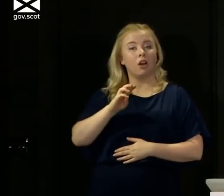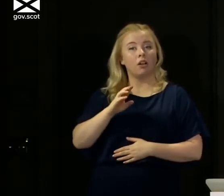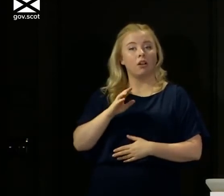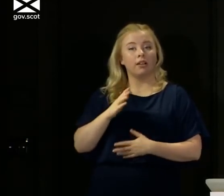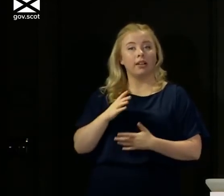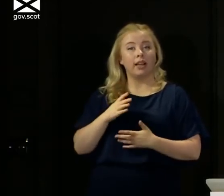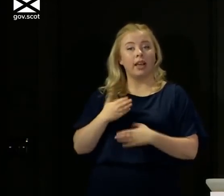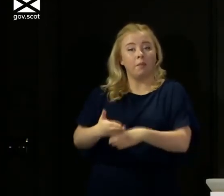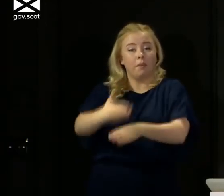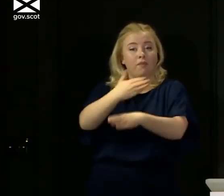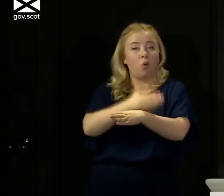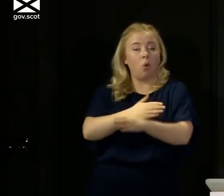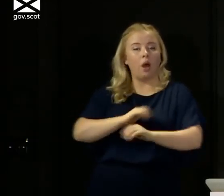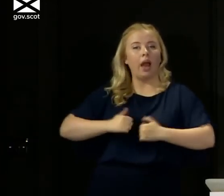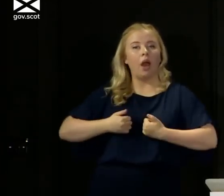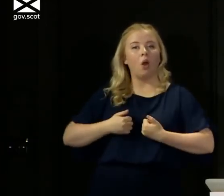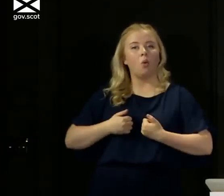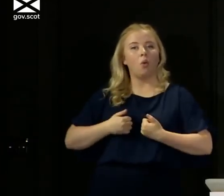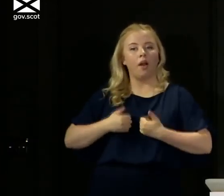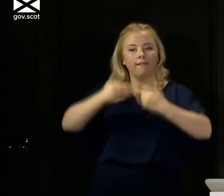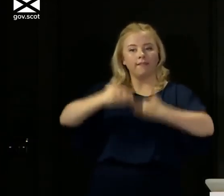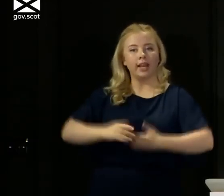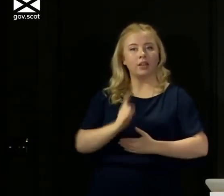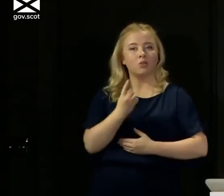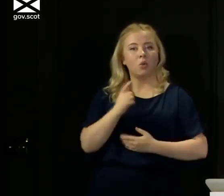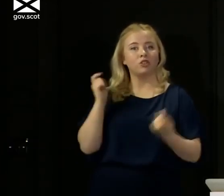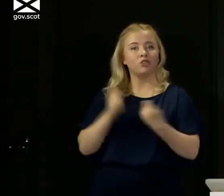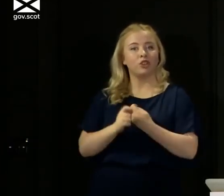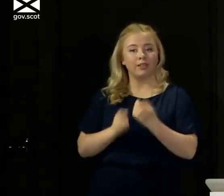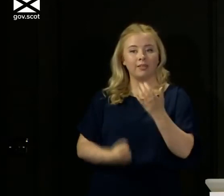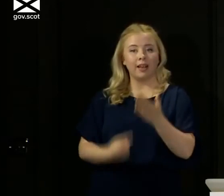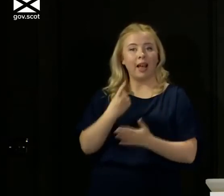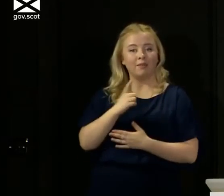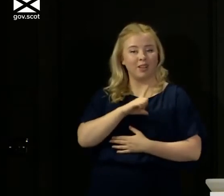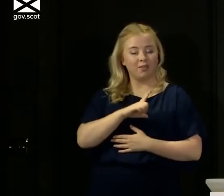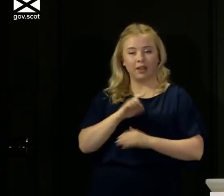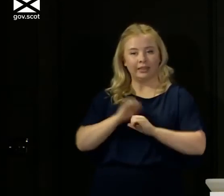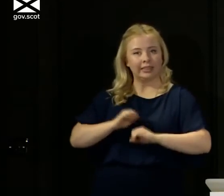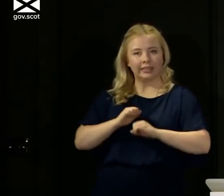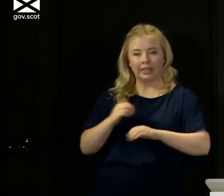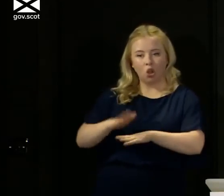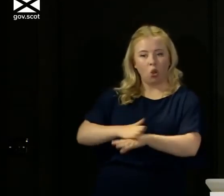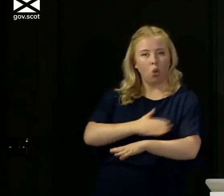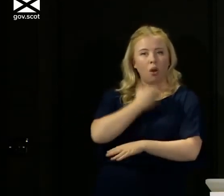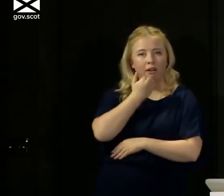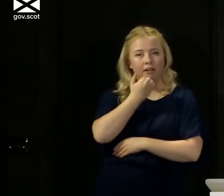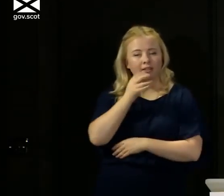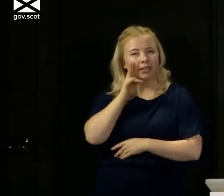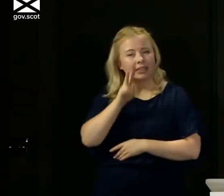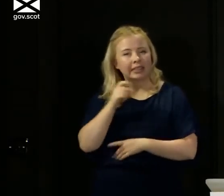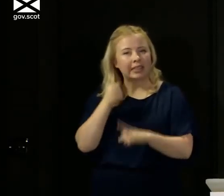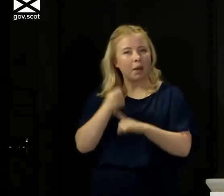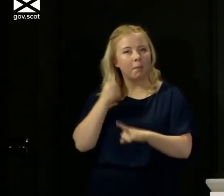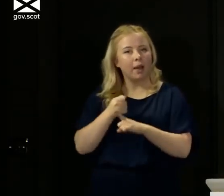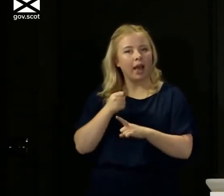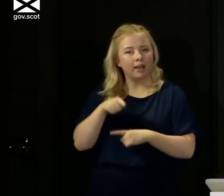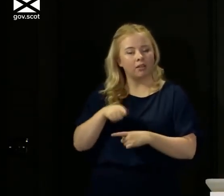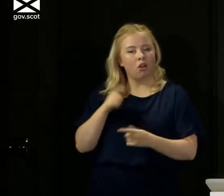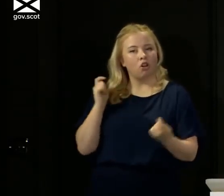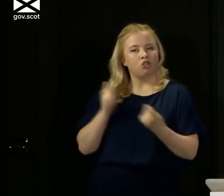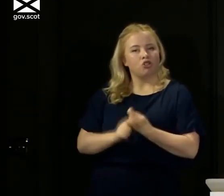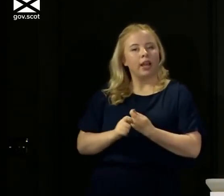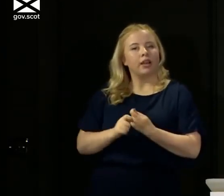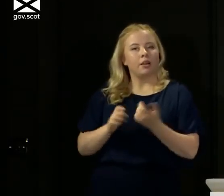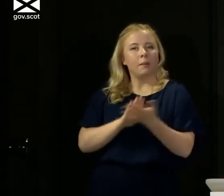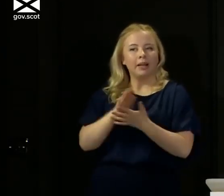one changes we made. So we haven't yet had long enough to see what the impact of the changes I announced just over a week ago to